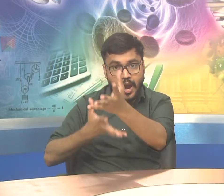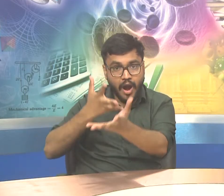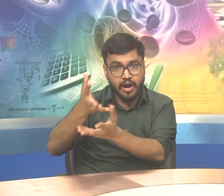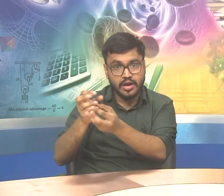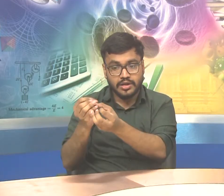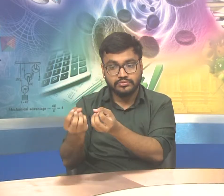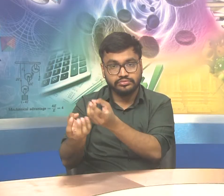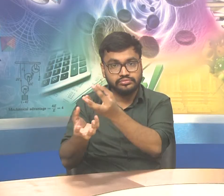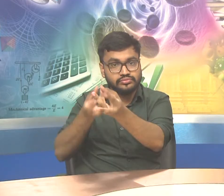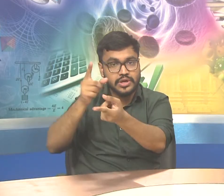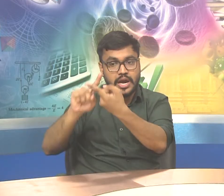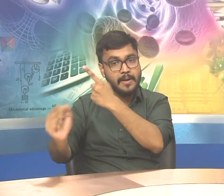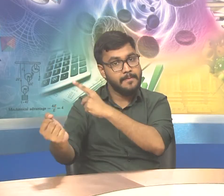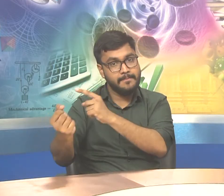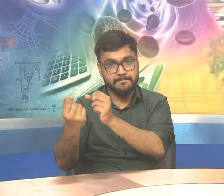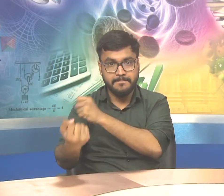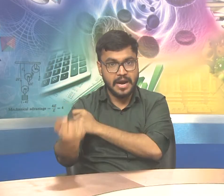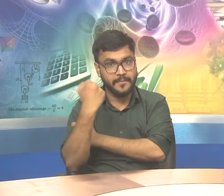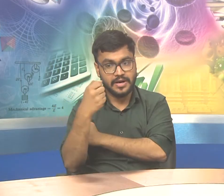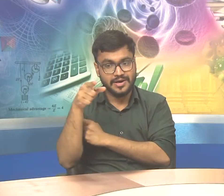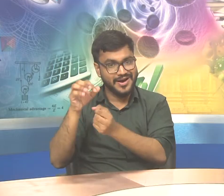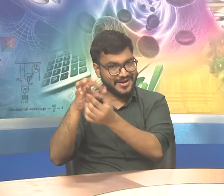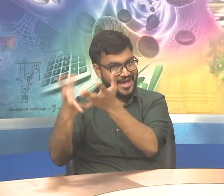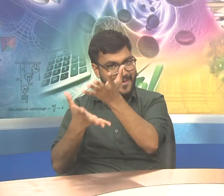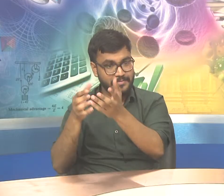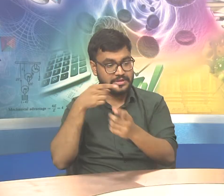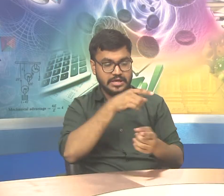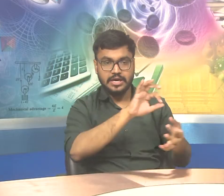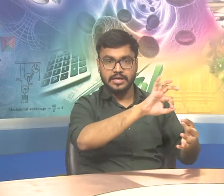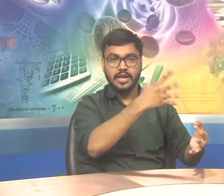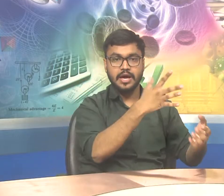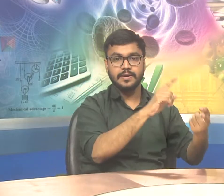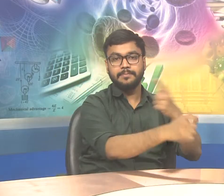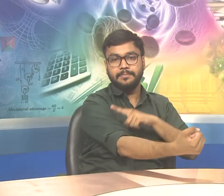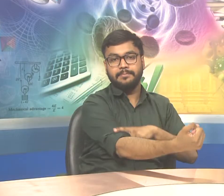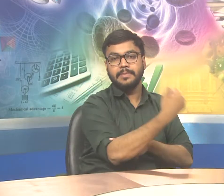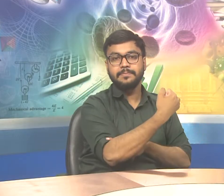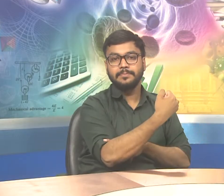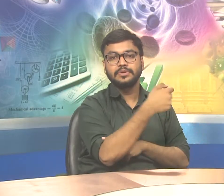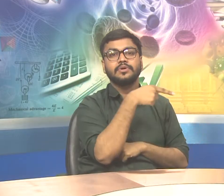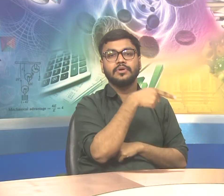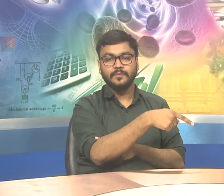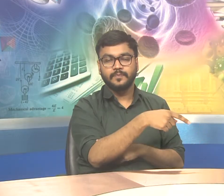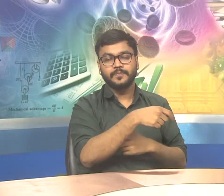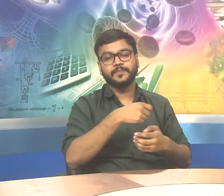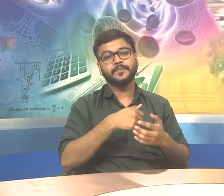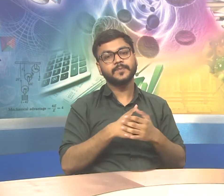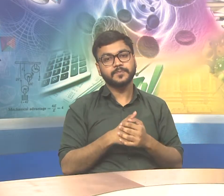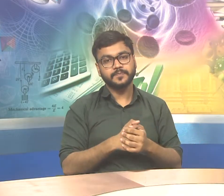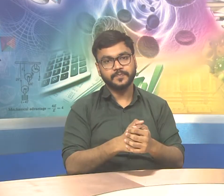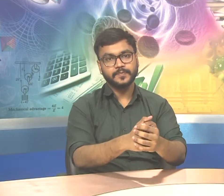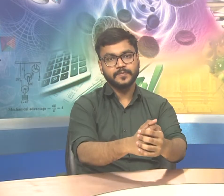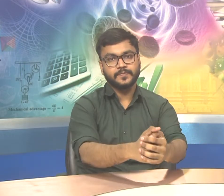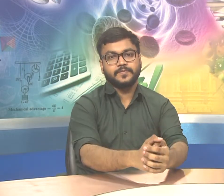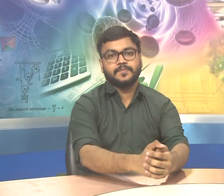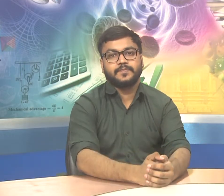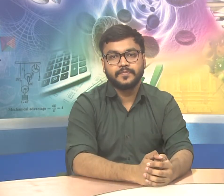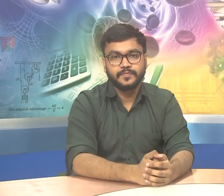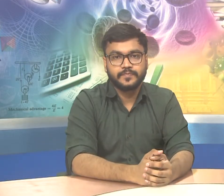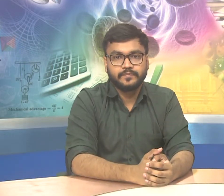which helps the plant to grow. So sun gives light energy and it transforms into chemical